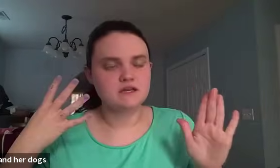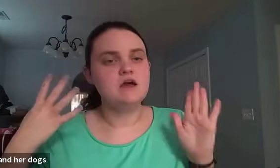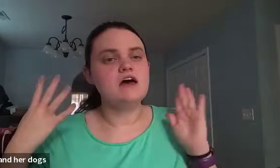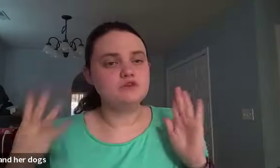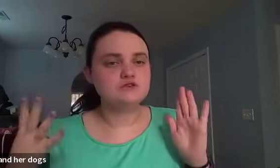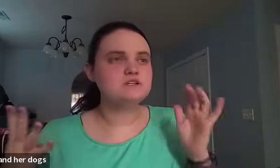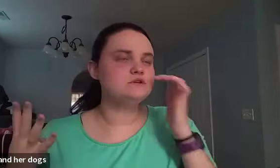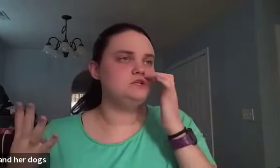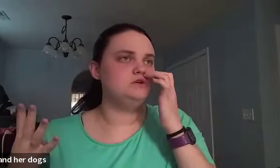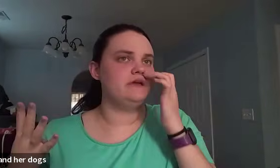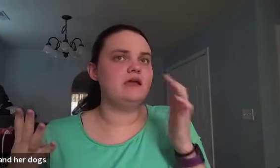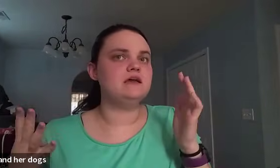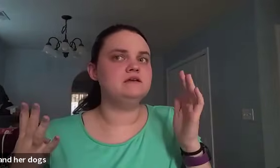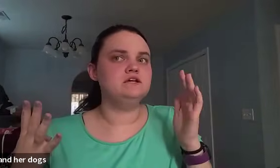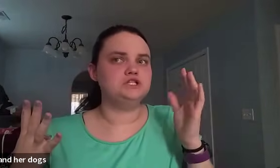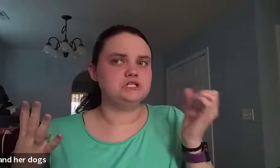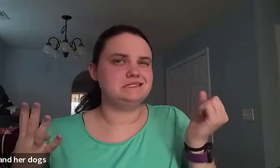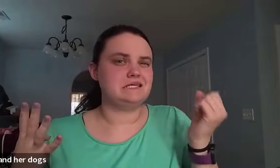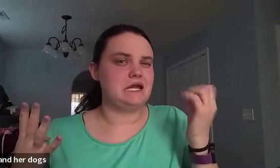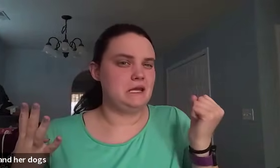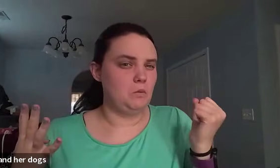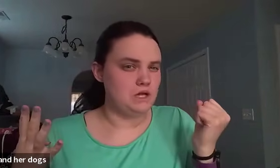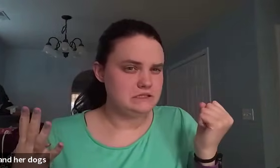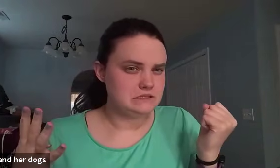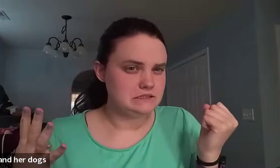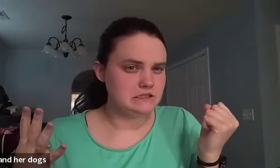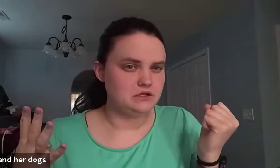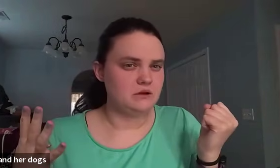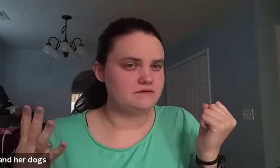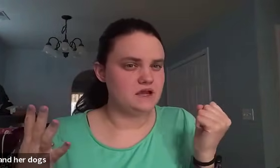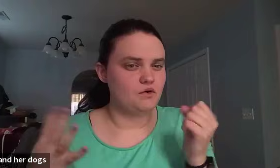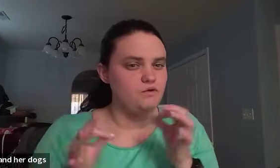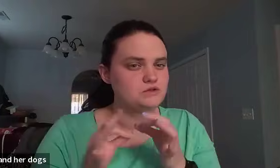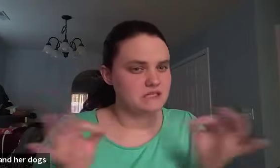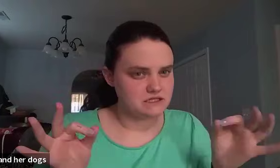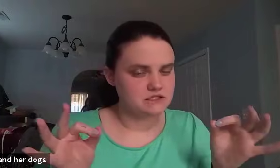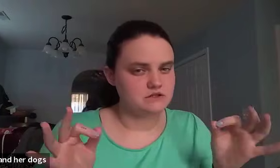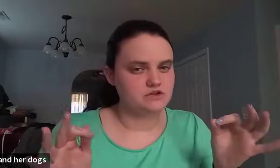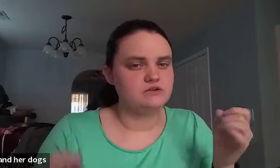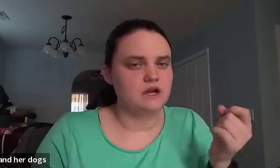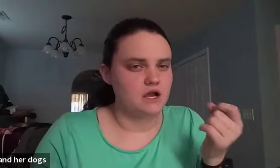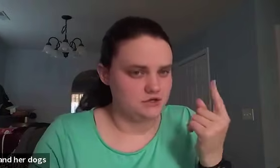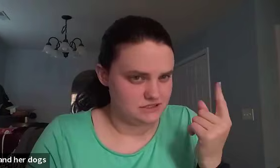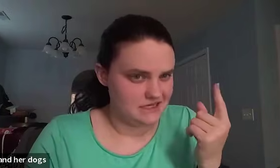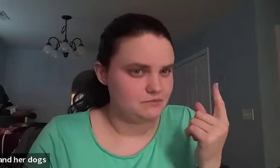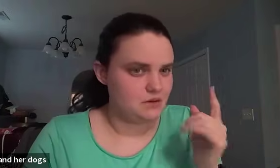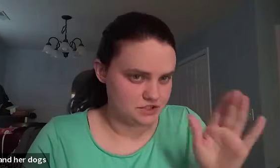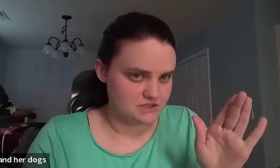basic. And those are ones where you can just sign it once. You don't have to have a full sentence, and they're still gonna understand a bit what you're